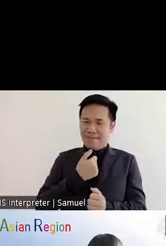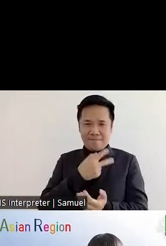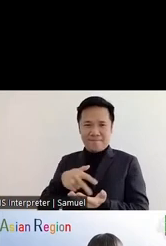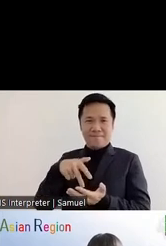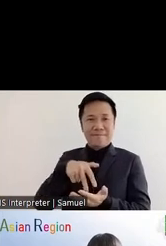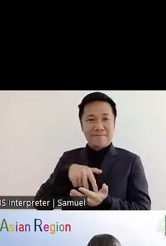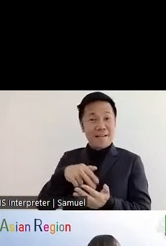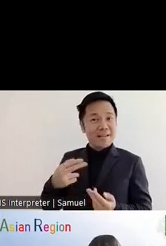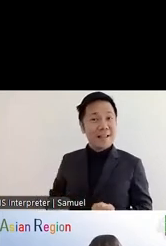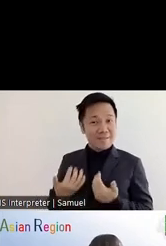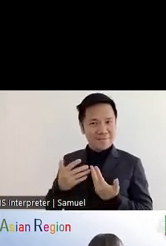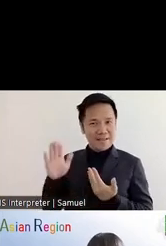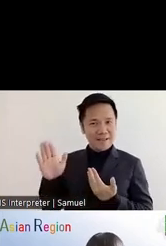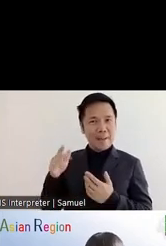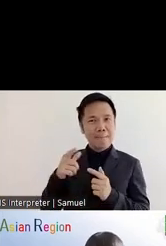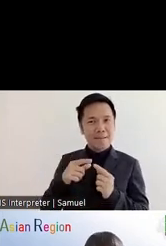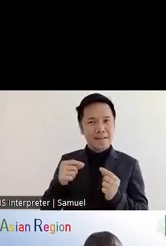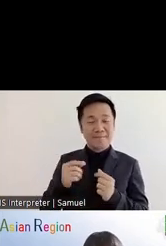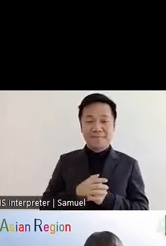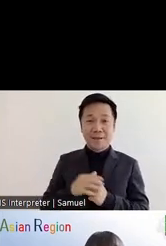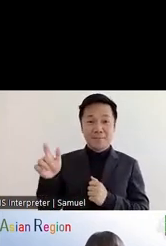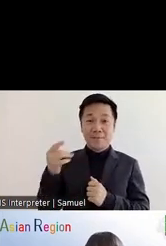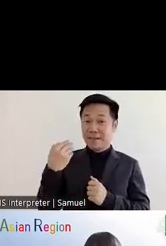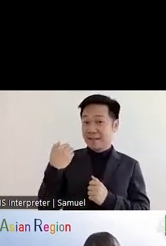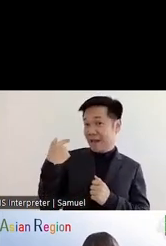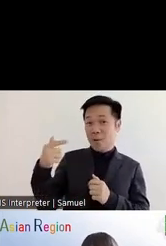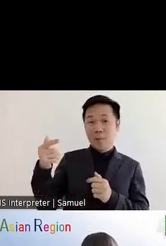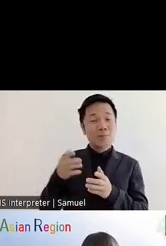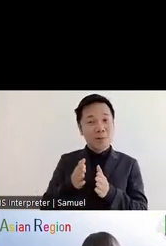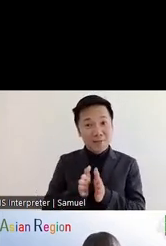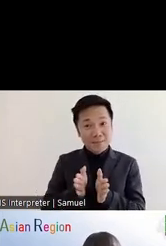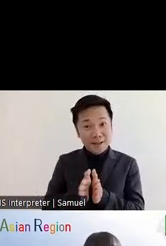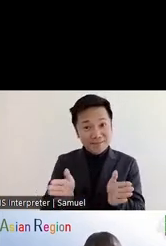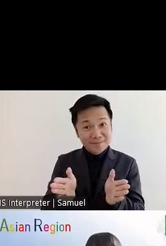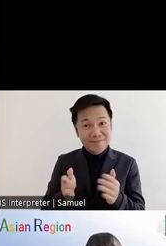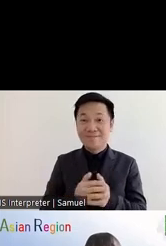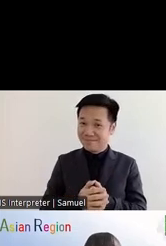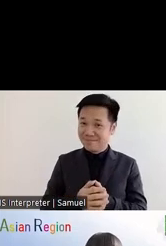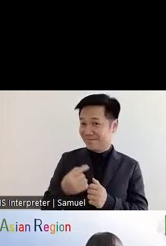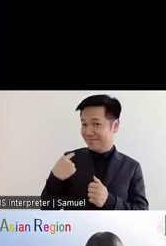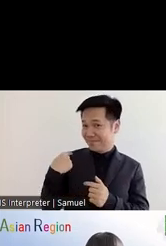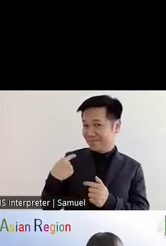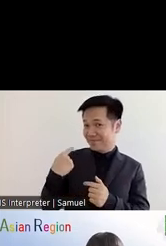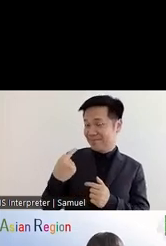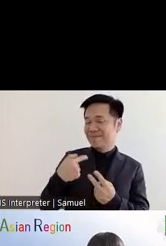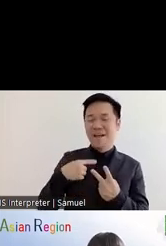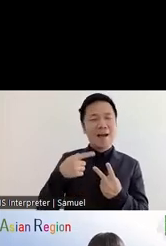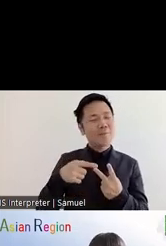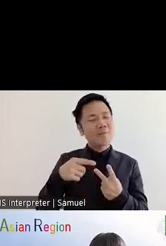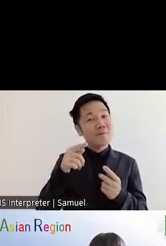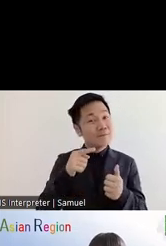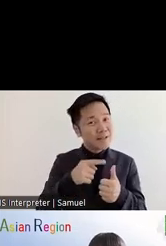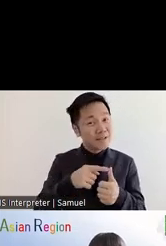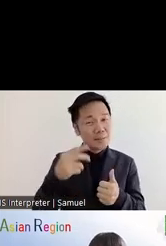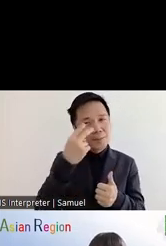other fantastic panelists' presentation, I'm going to take you through a brief history of the movement in